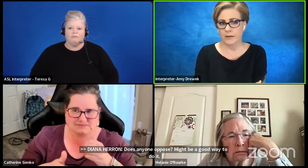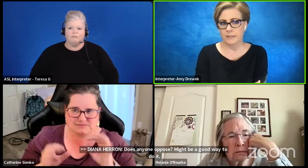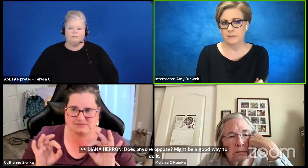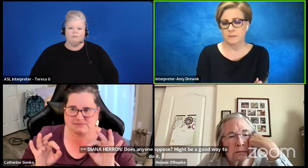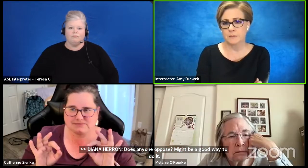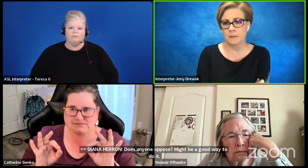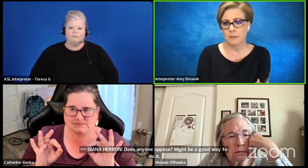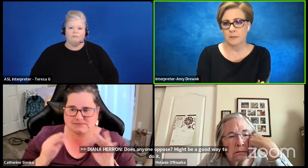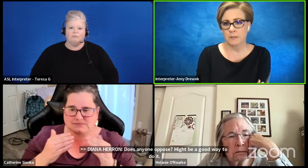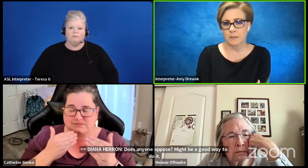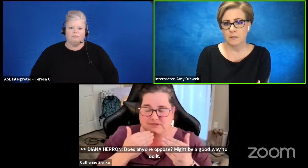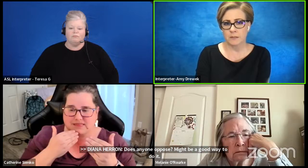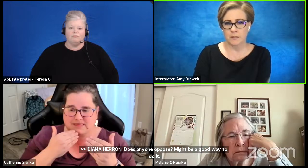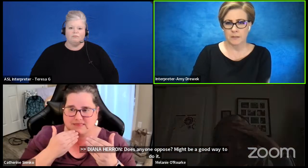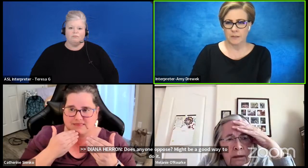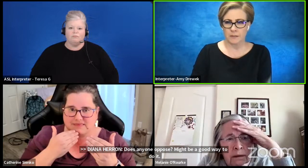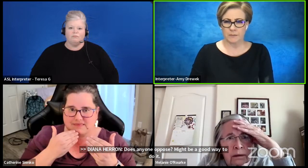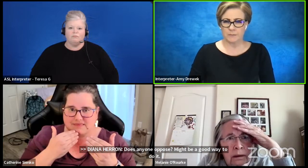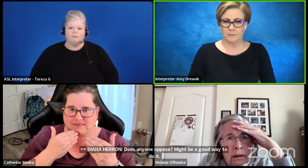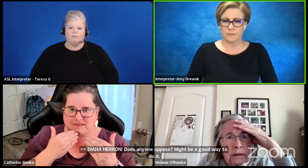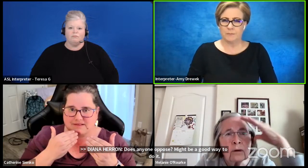So the motion carries.